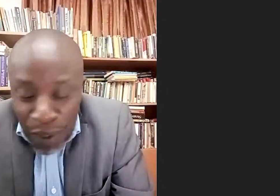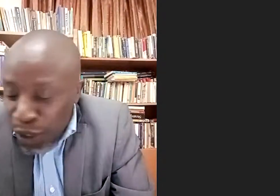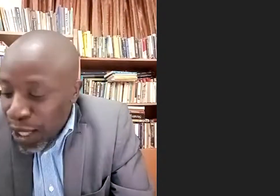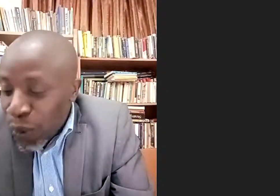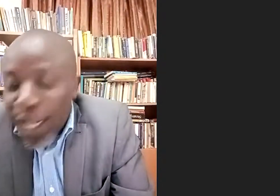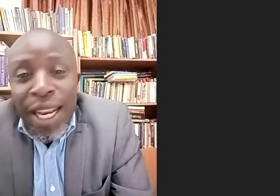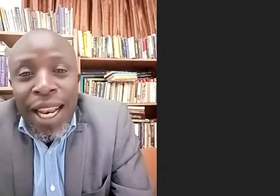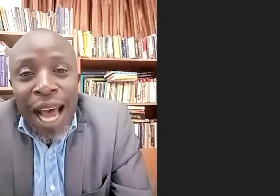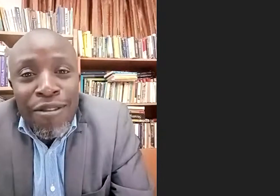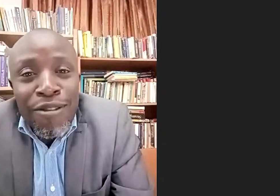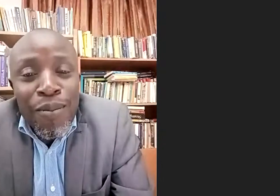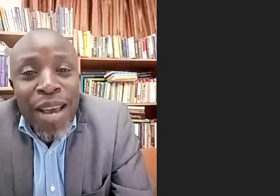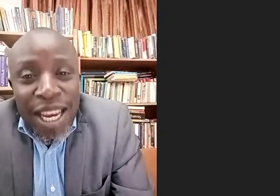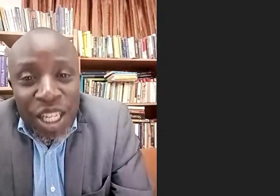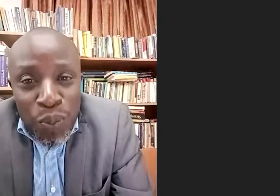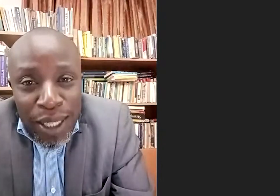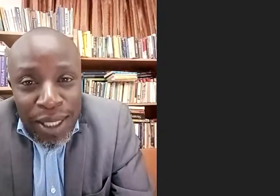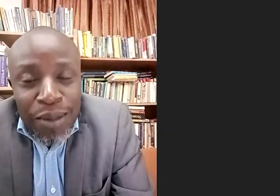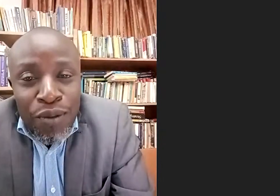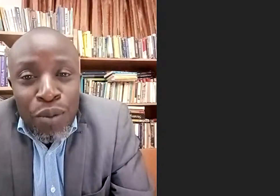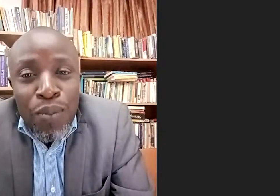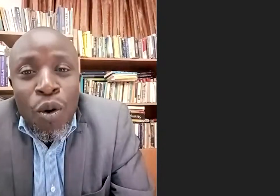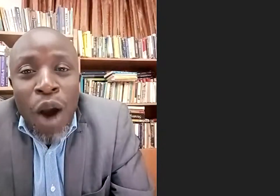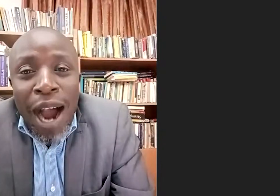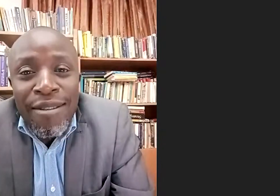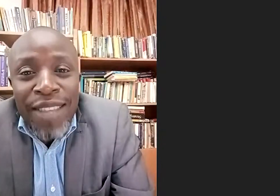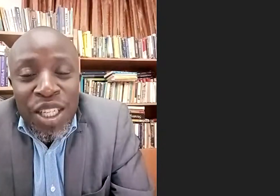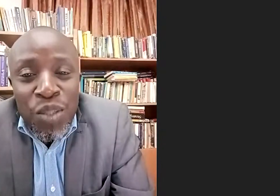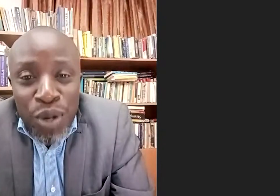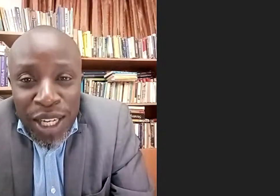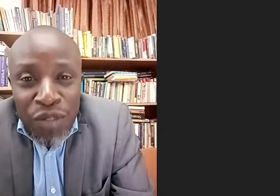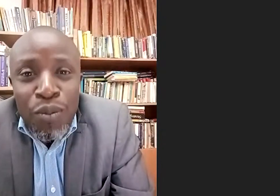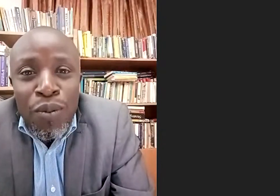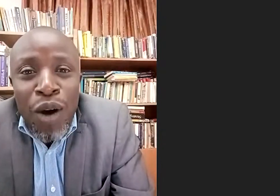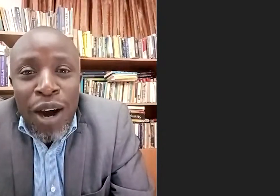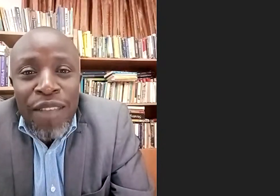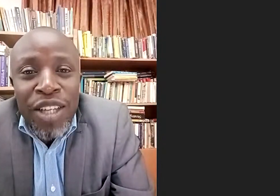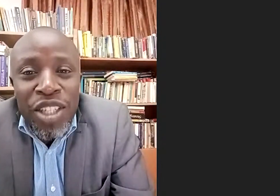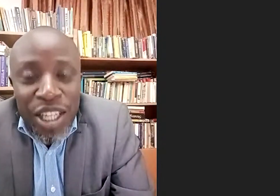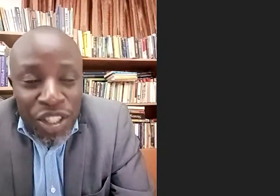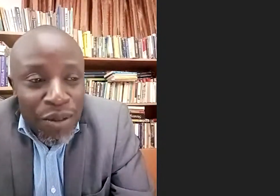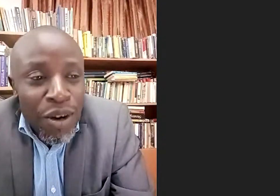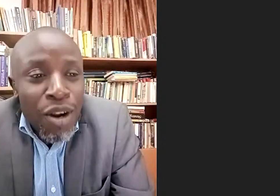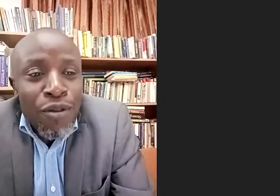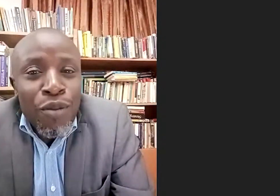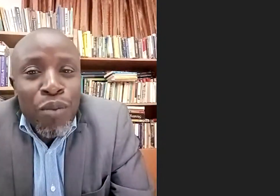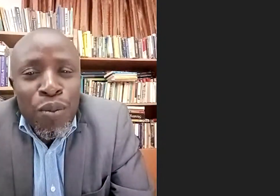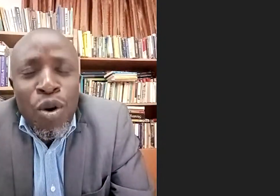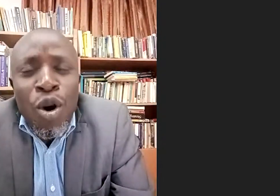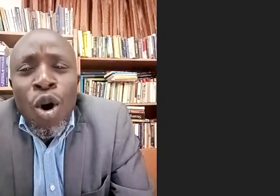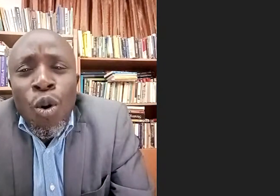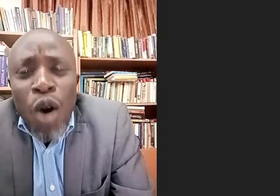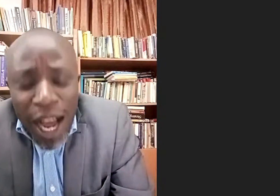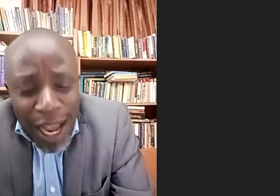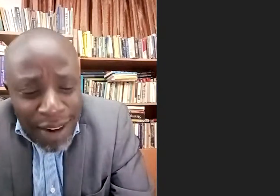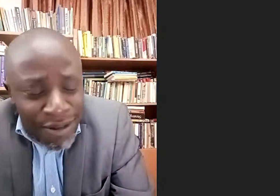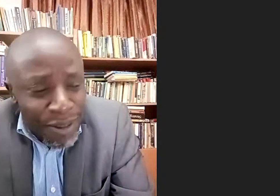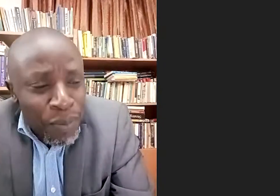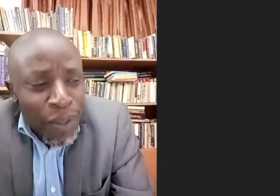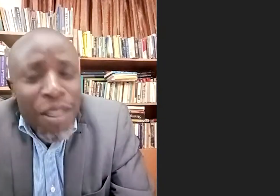9, so that we can learn from experts, from people who have the experience, from people who have the education, from people